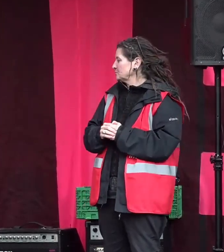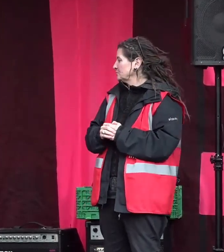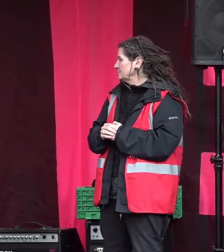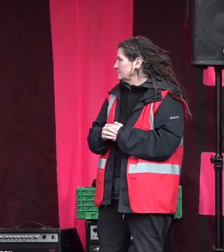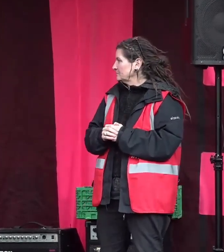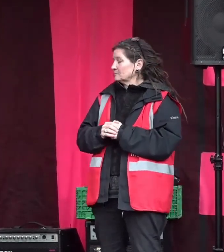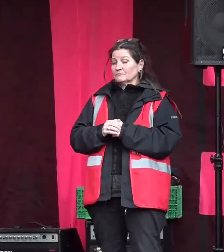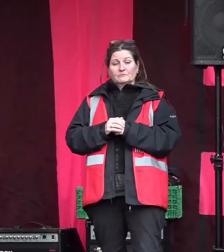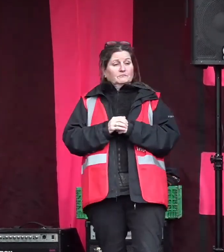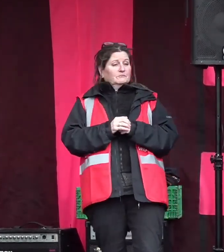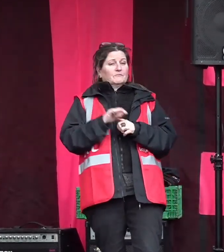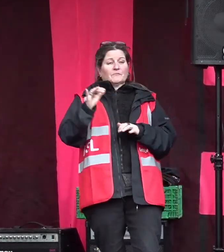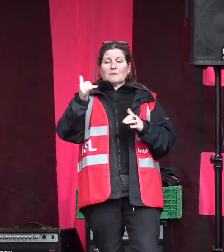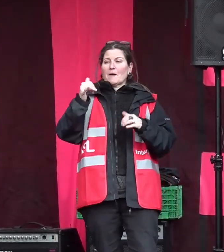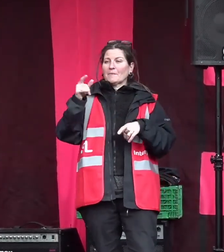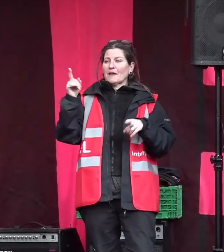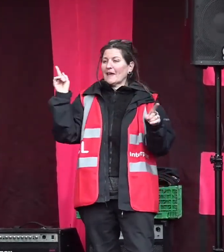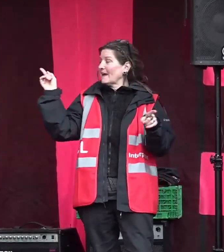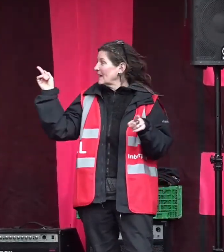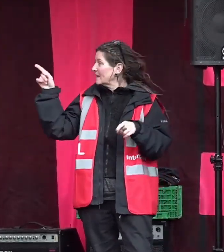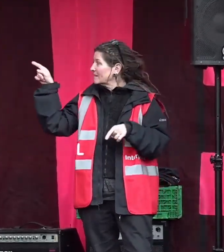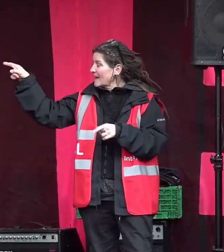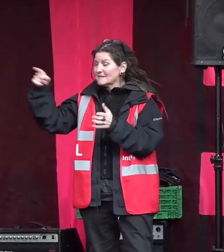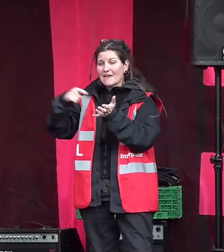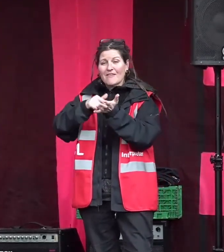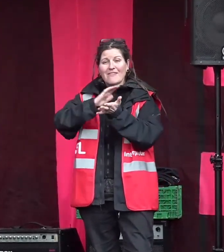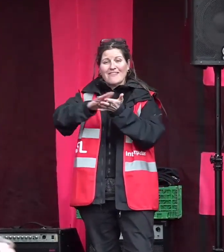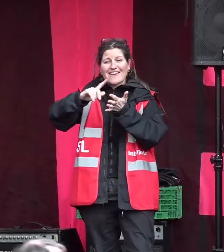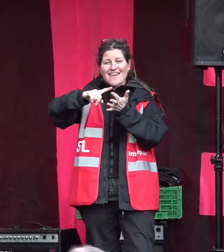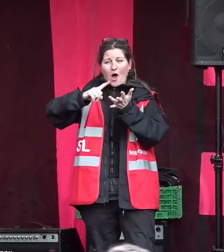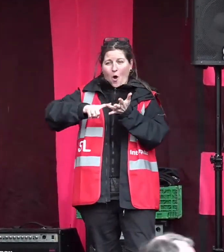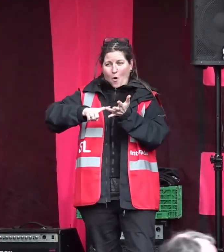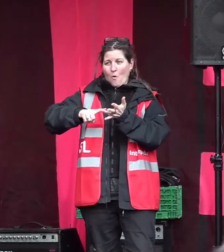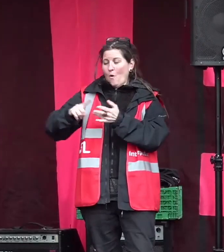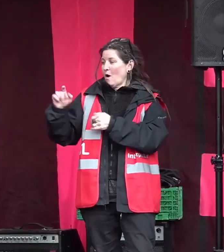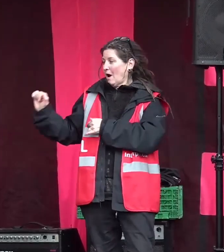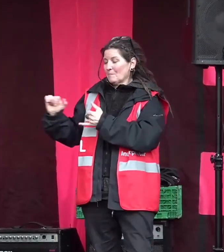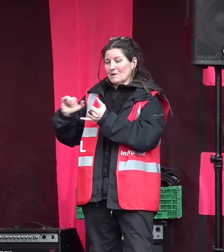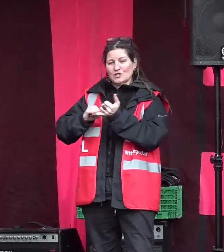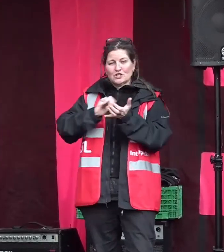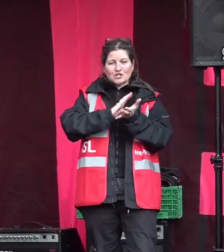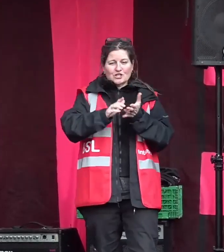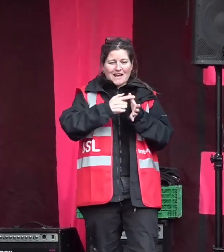Cool. So you probably worked it out. That's Theo, I'm Shannon, and he's going to talk.